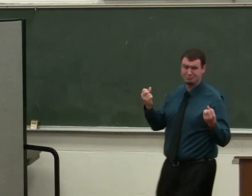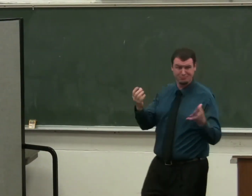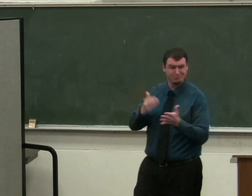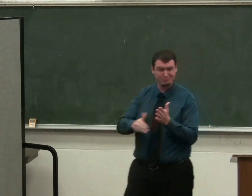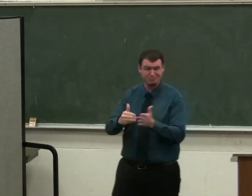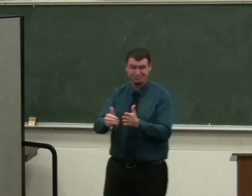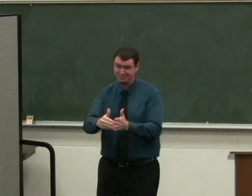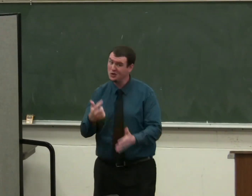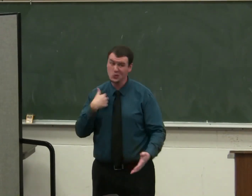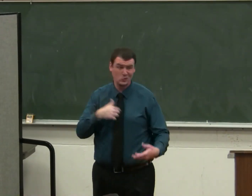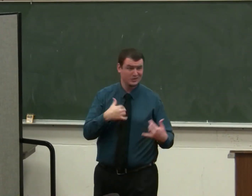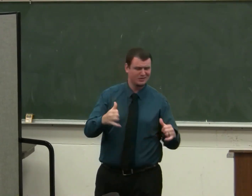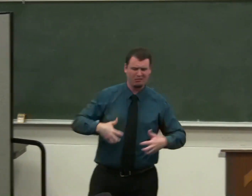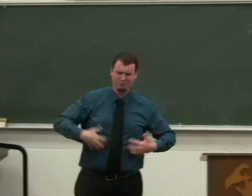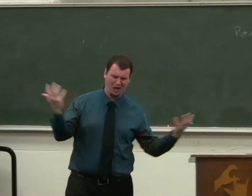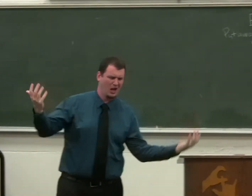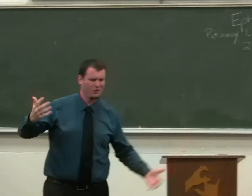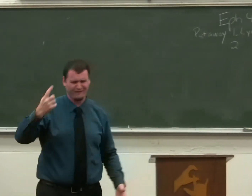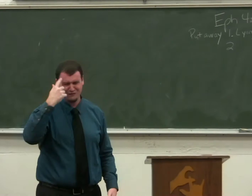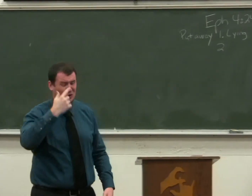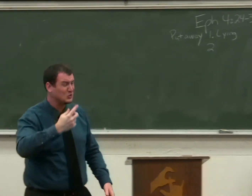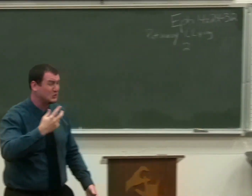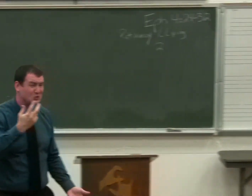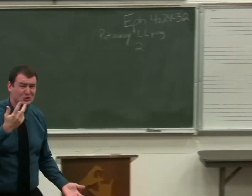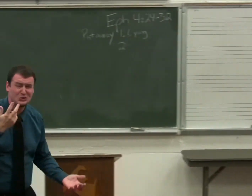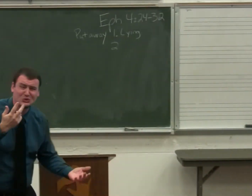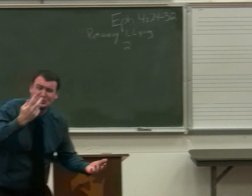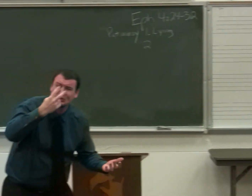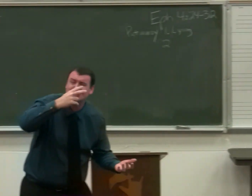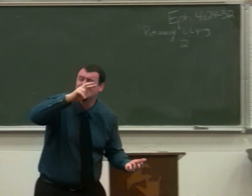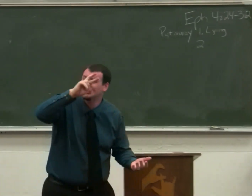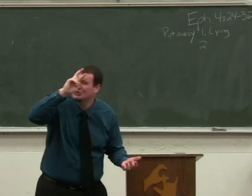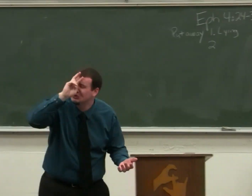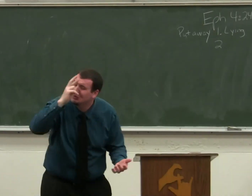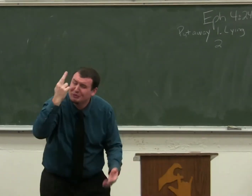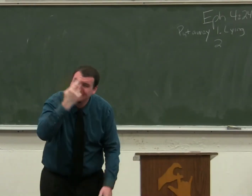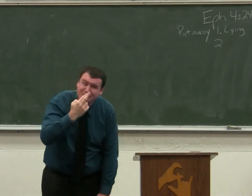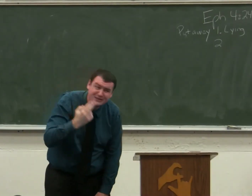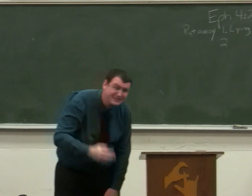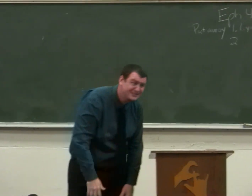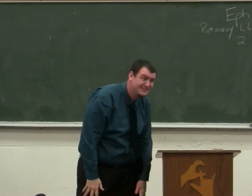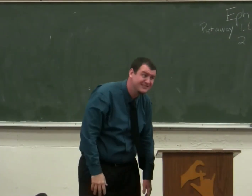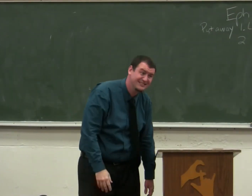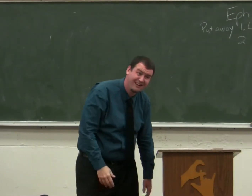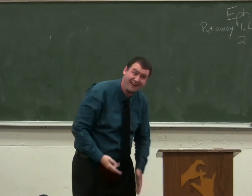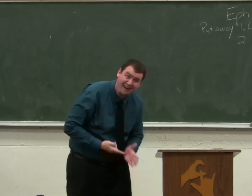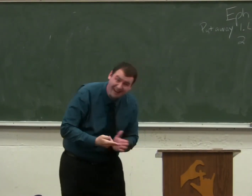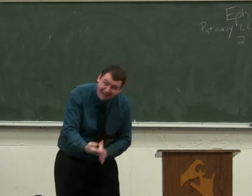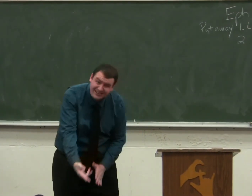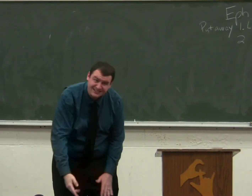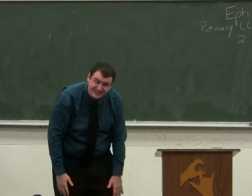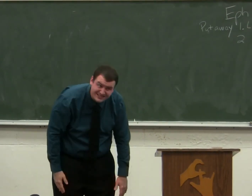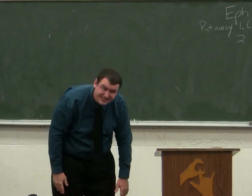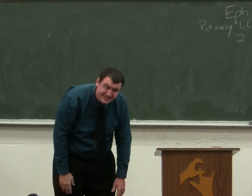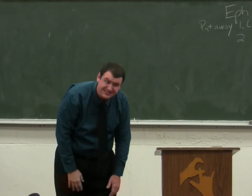Lord. But sometimes we do still get angry for the littlest,